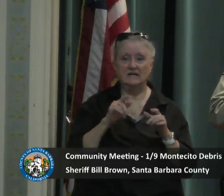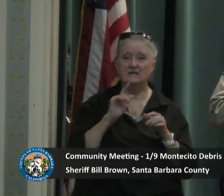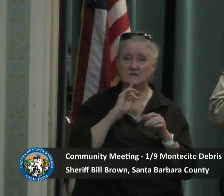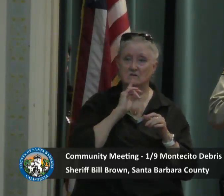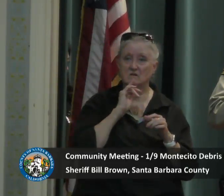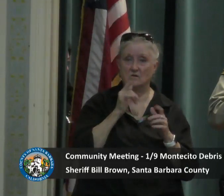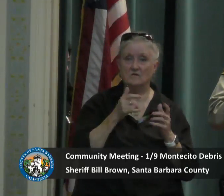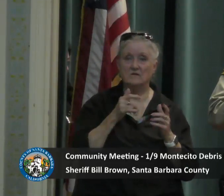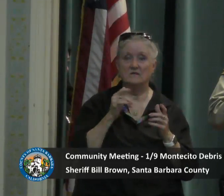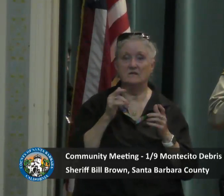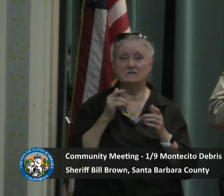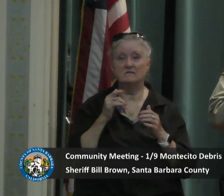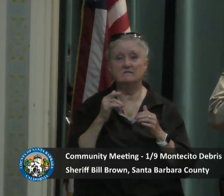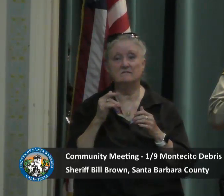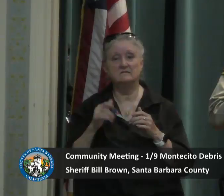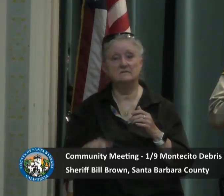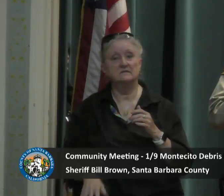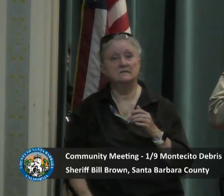you that